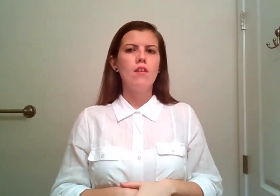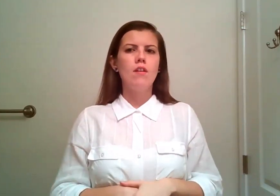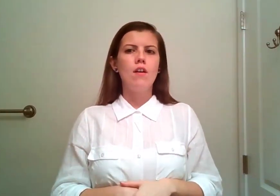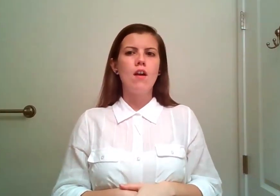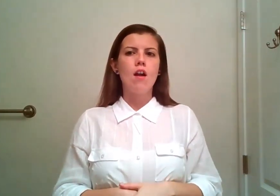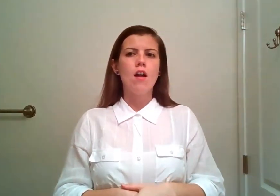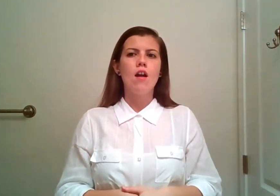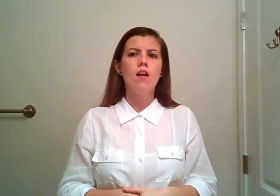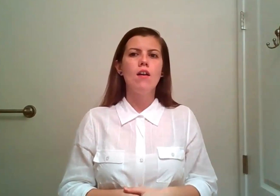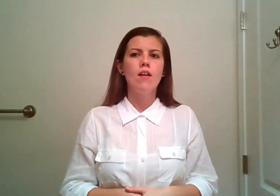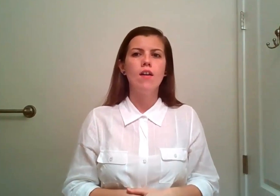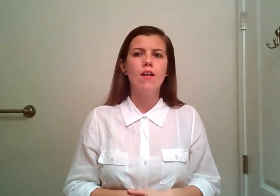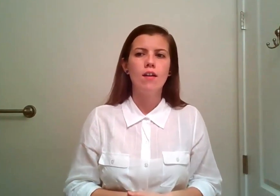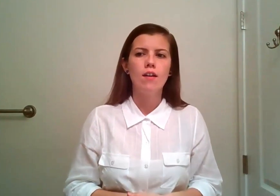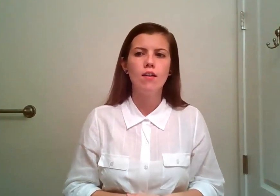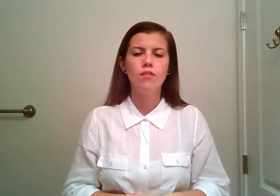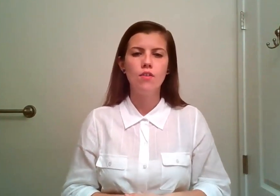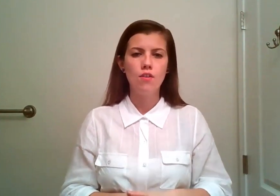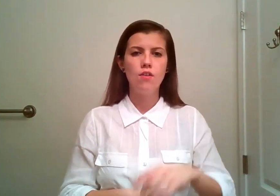I was born in a city in New York.